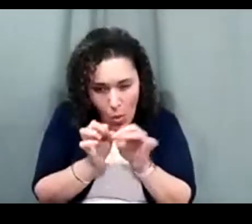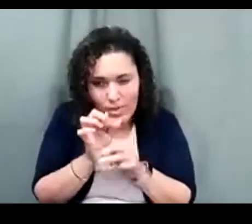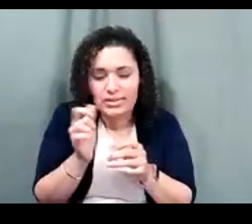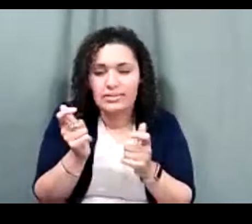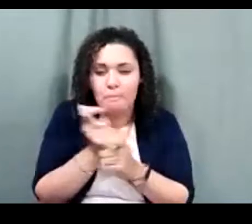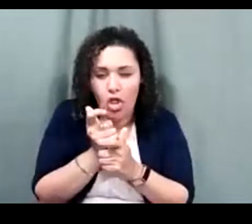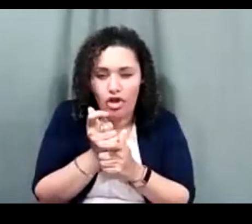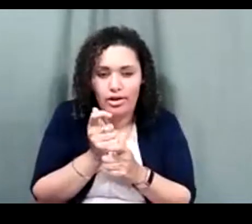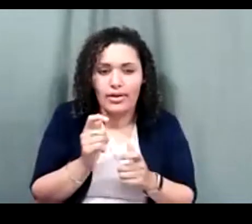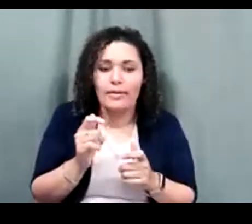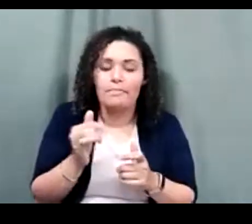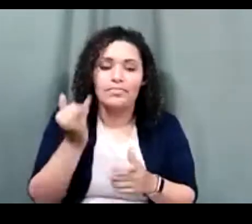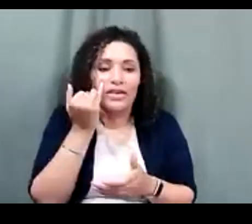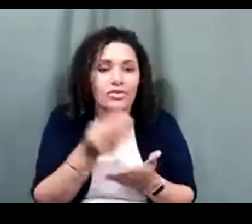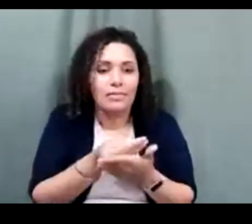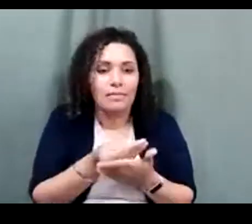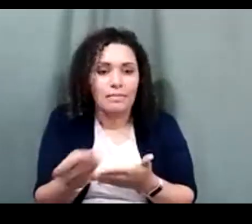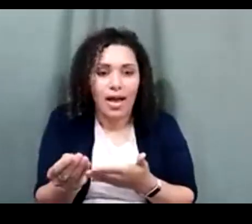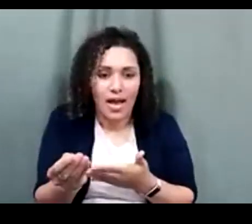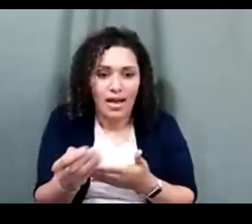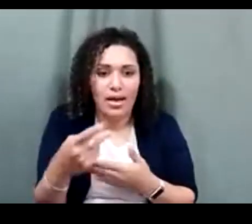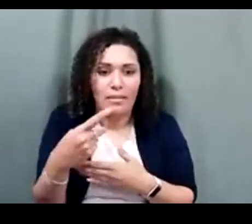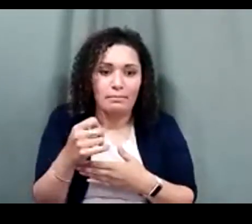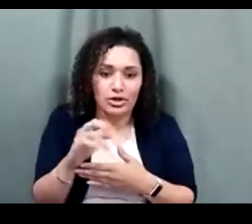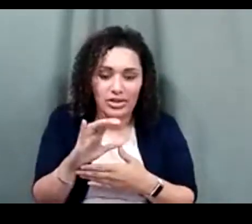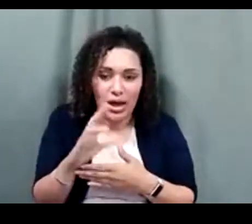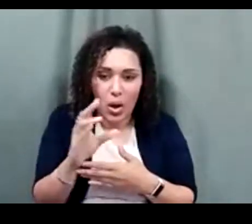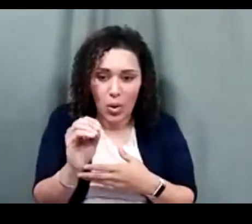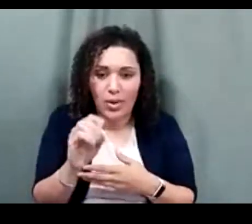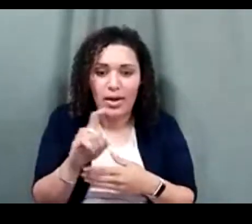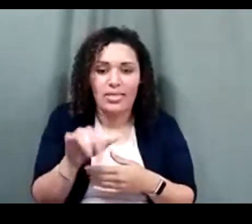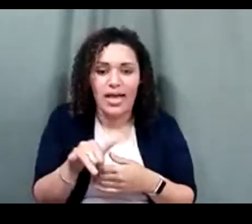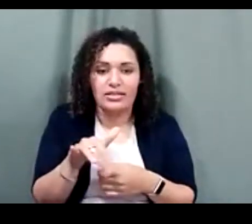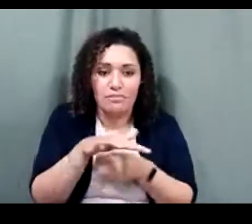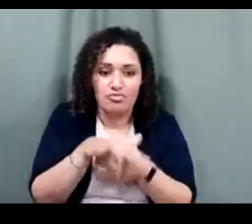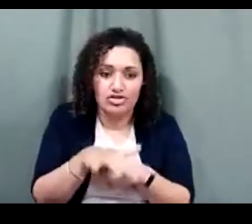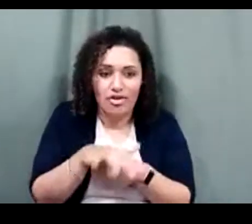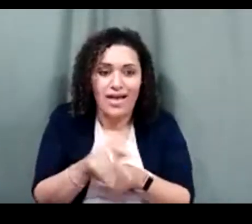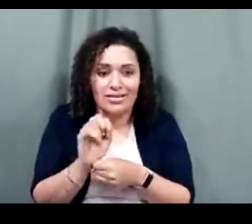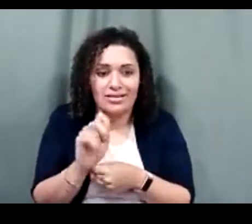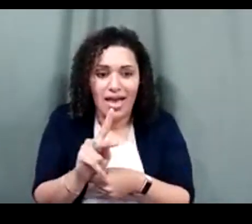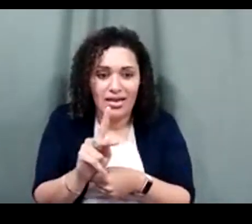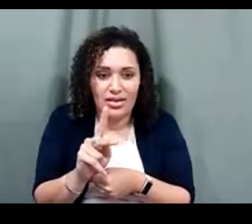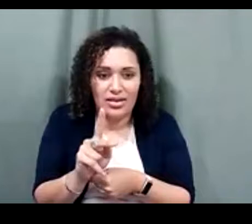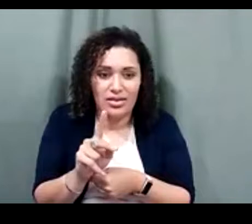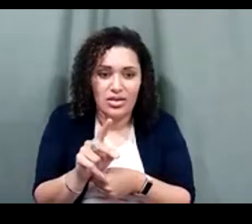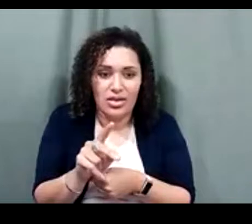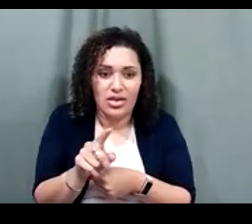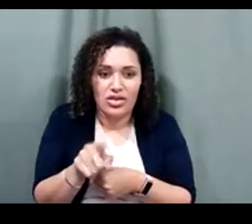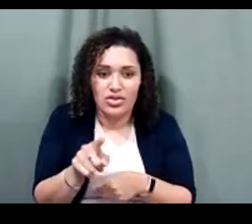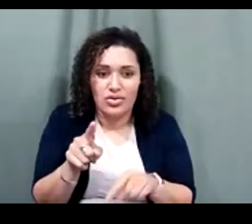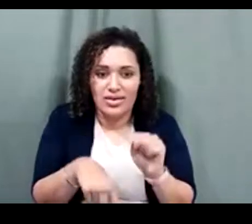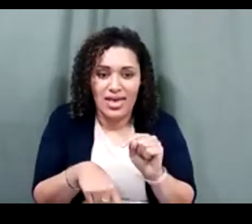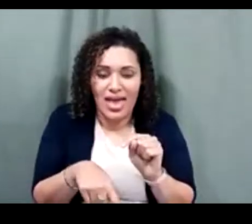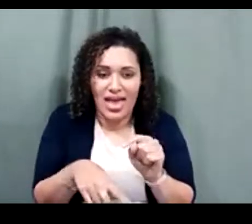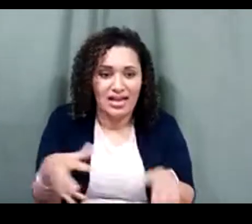at the bottle. If you look at a Prosecco or something, which is done in a pressurized tank, you just can't get the